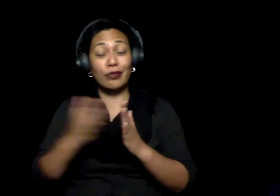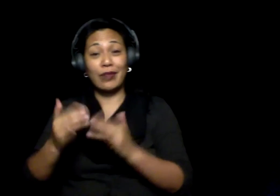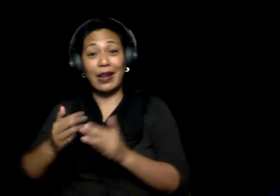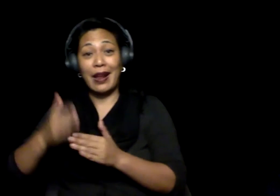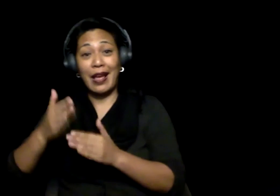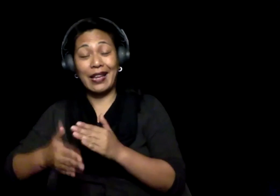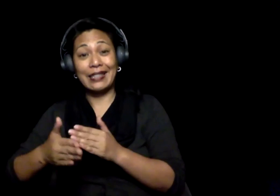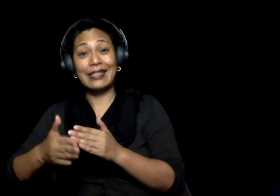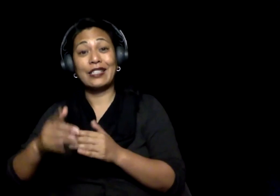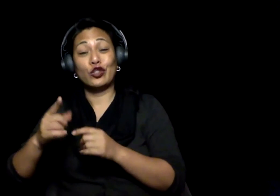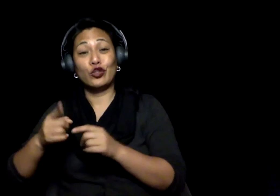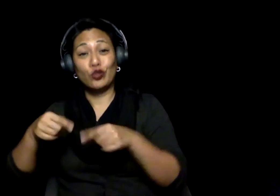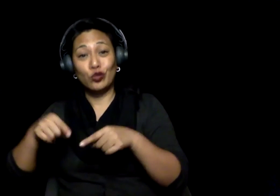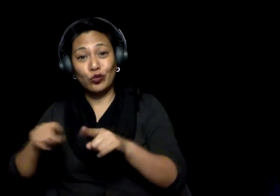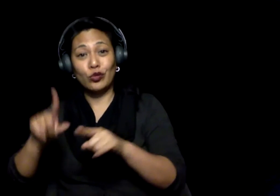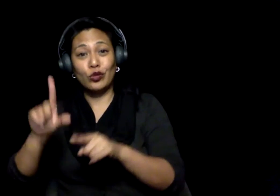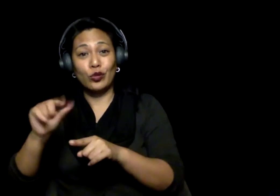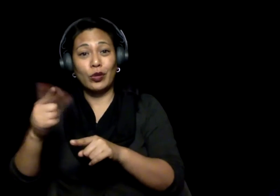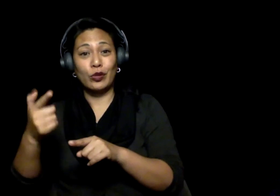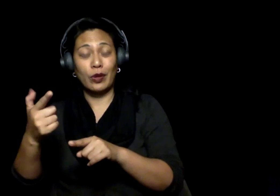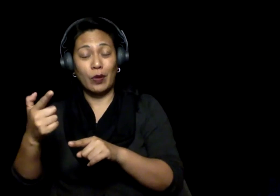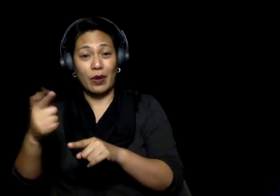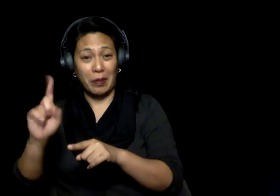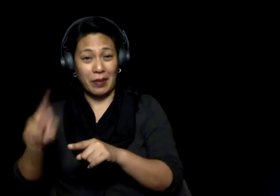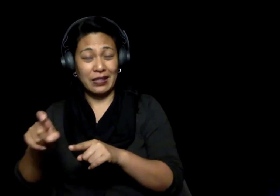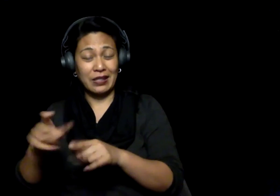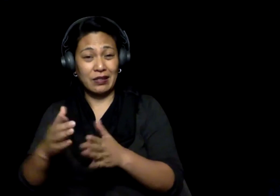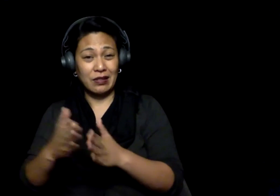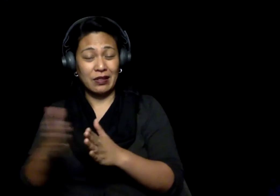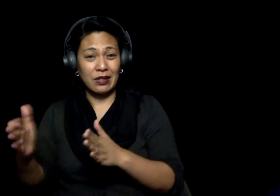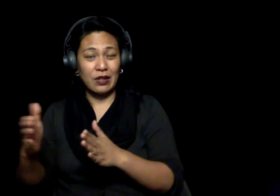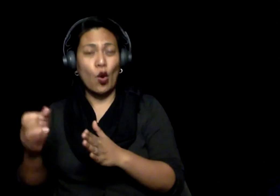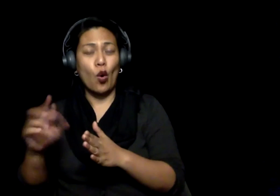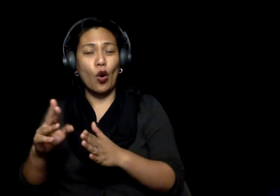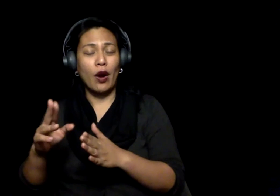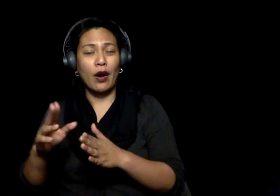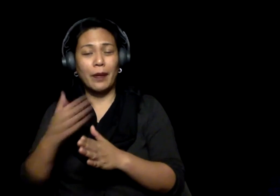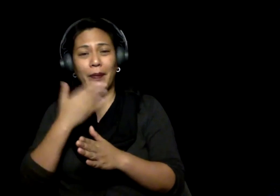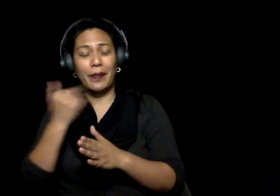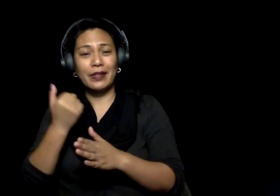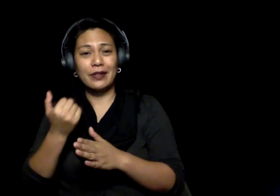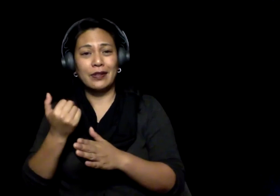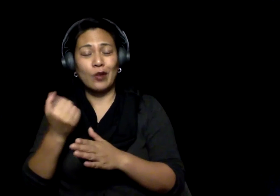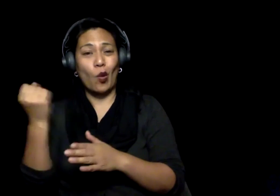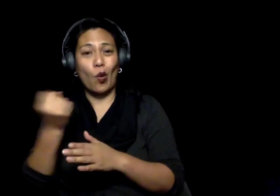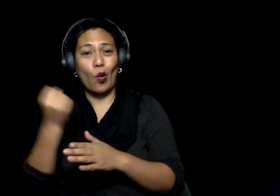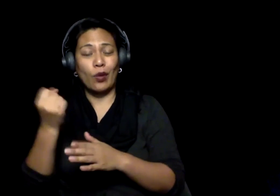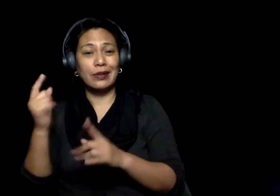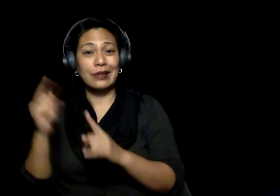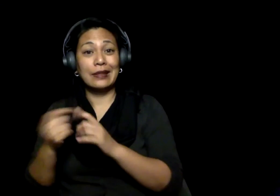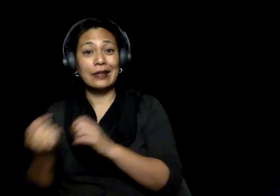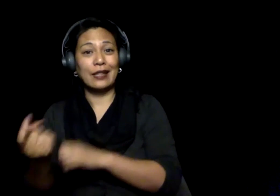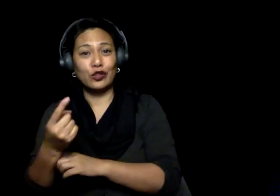later, would it be better to apply next year? You certainly could apply next year.